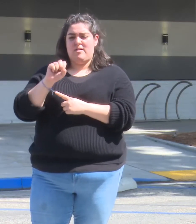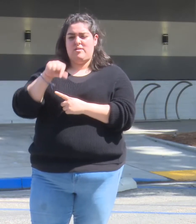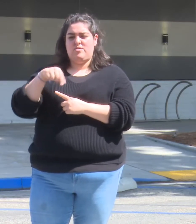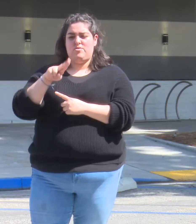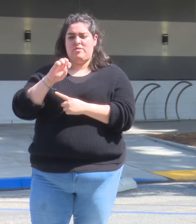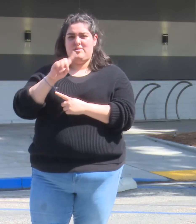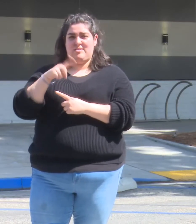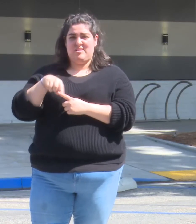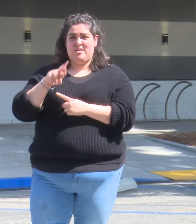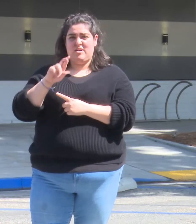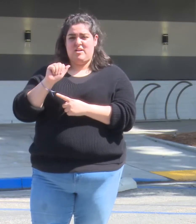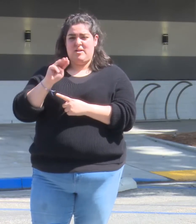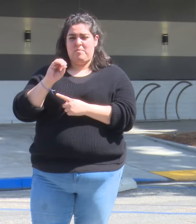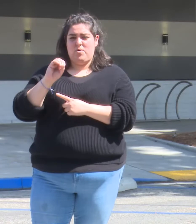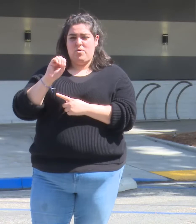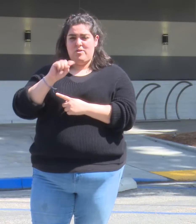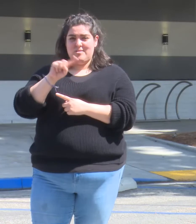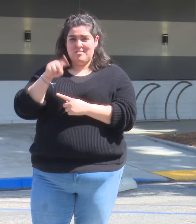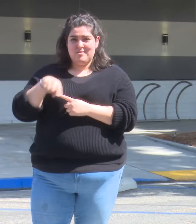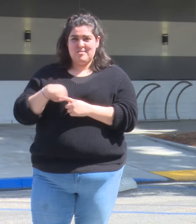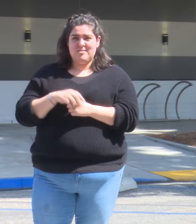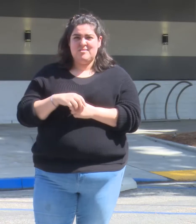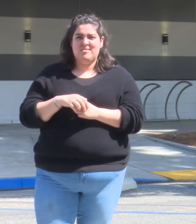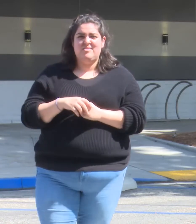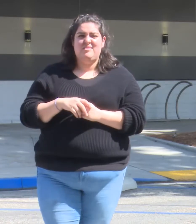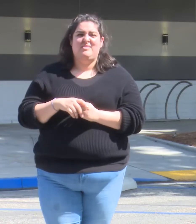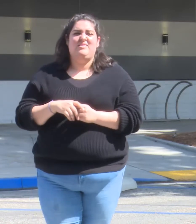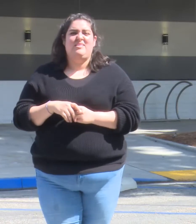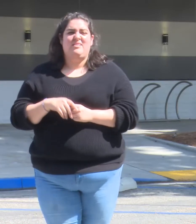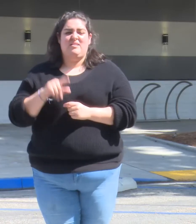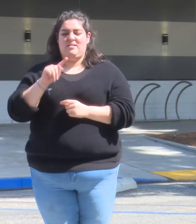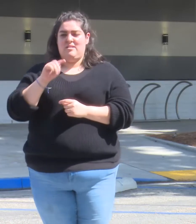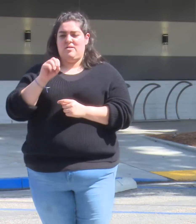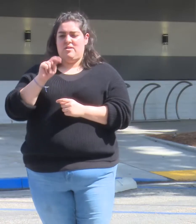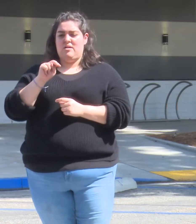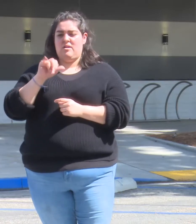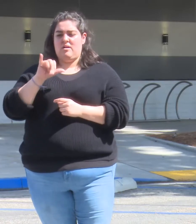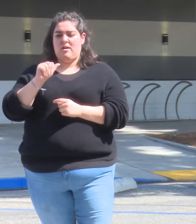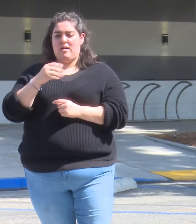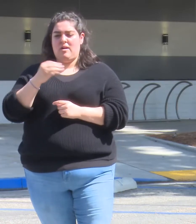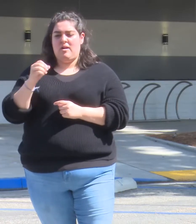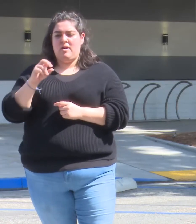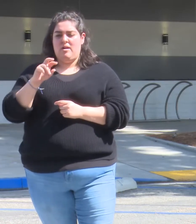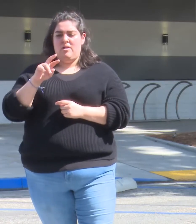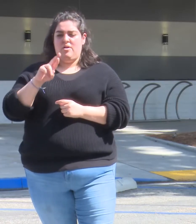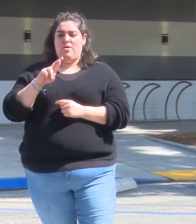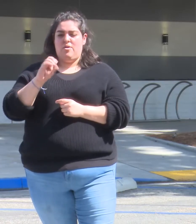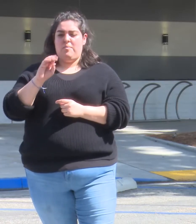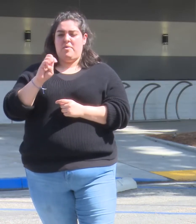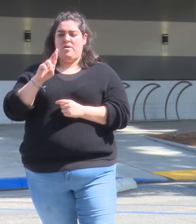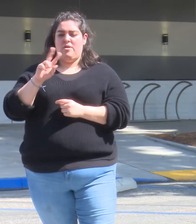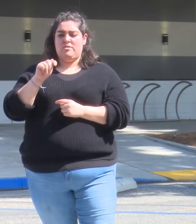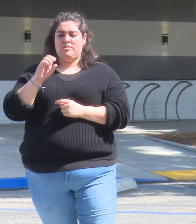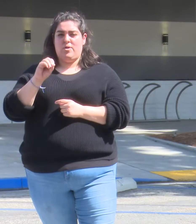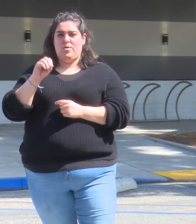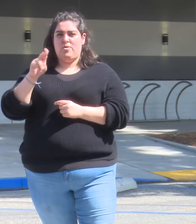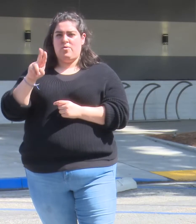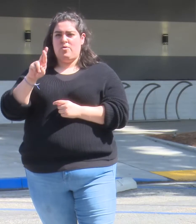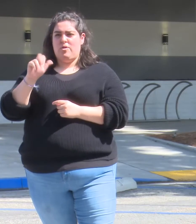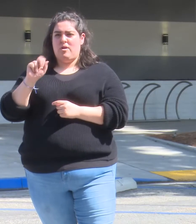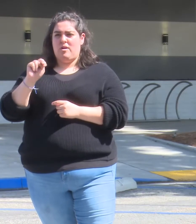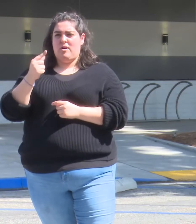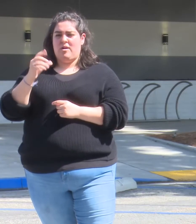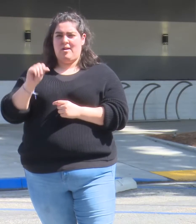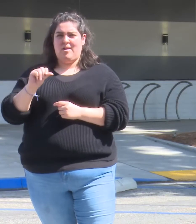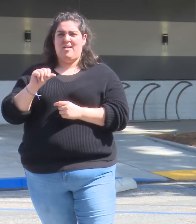the executive director of the Centro at the time. Toña and Roberto Uranga. Senator Richard